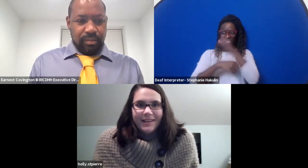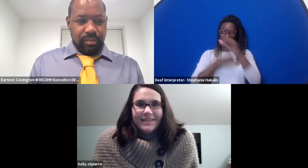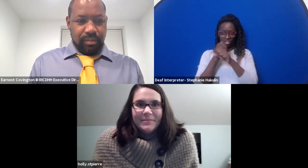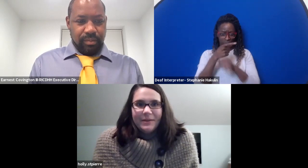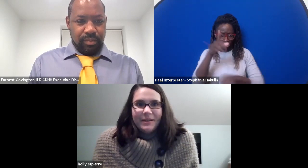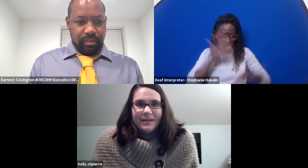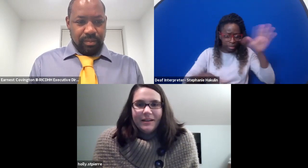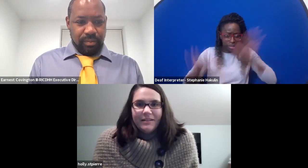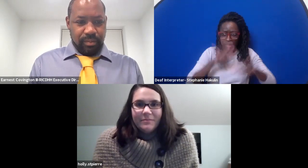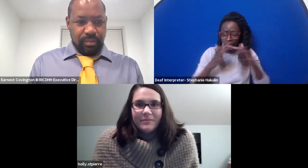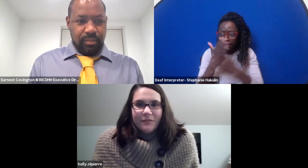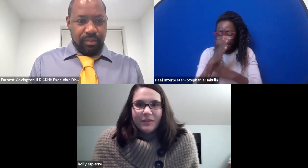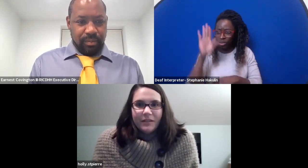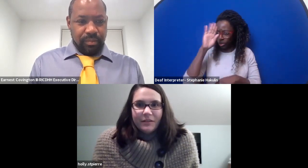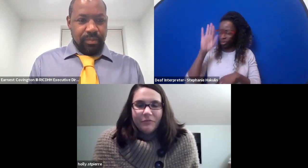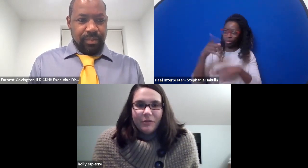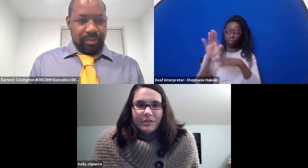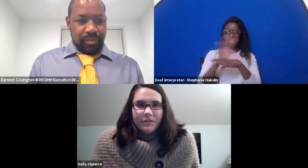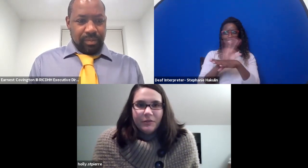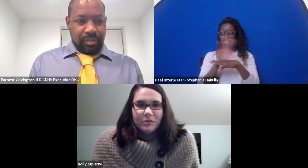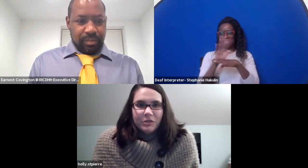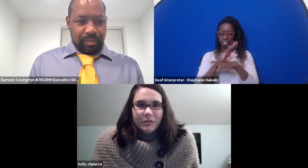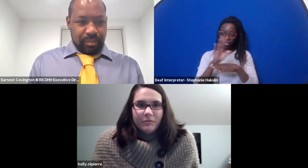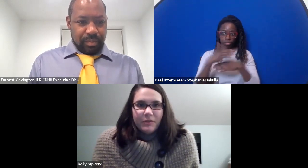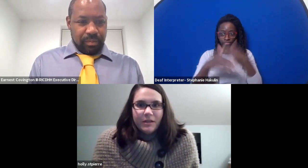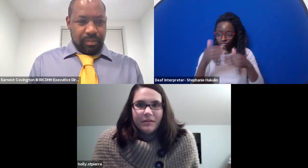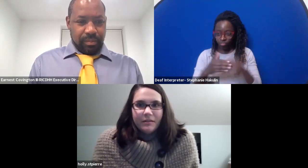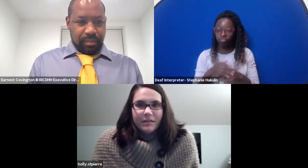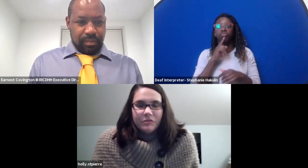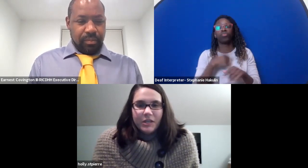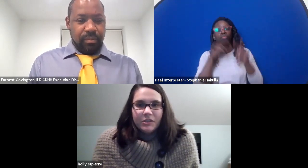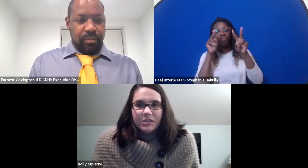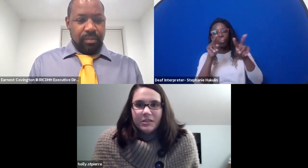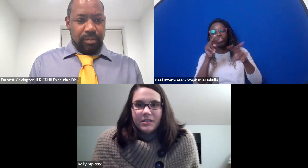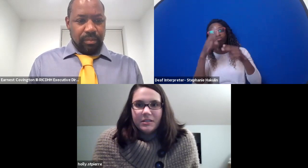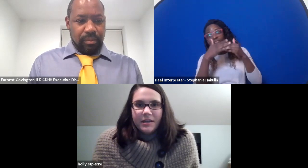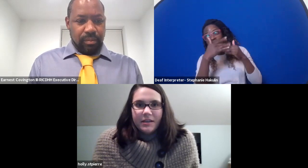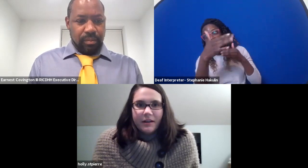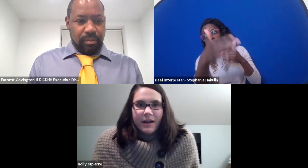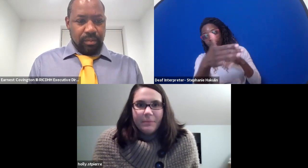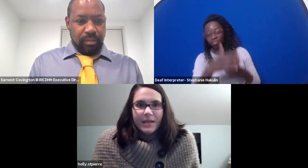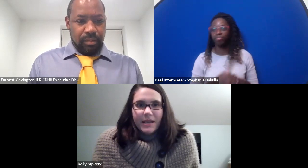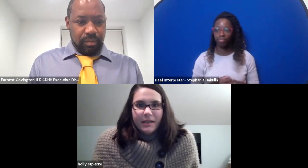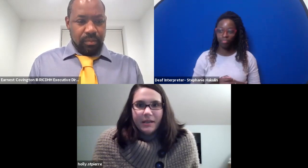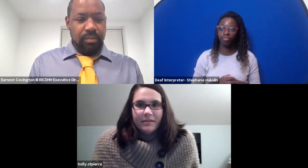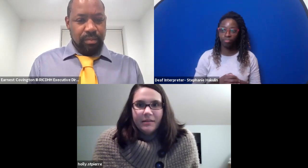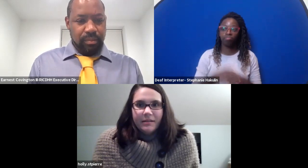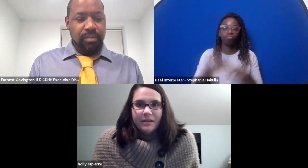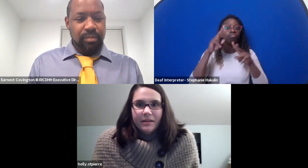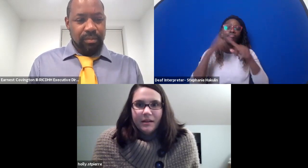busy. But definitely looking forward to the future and lots of changes that are